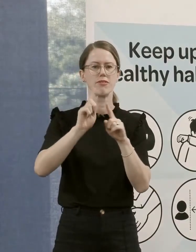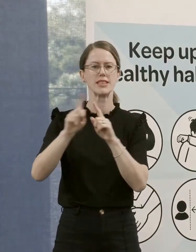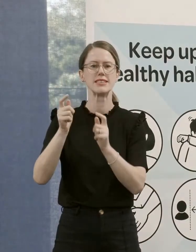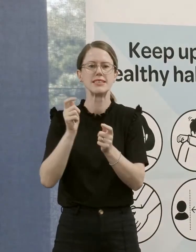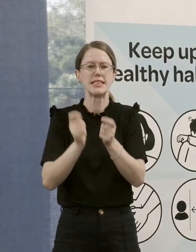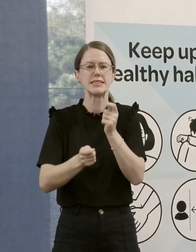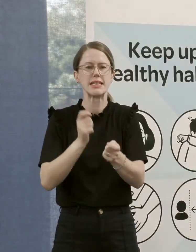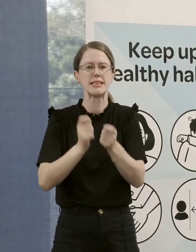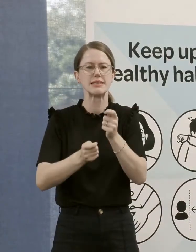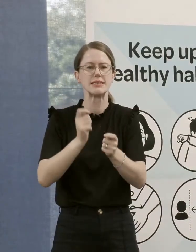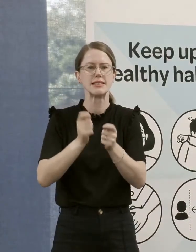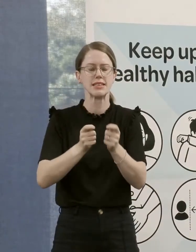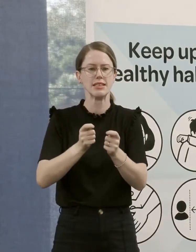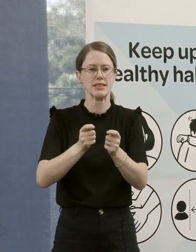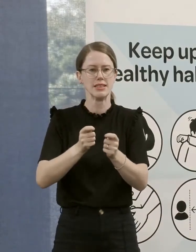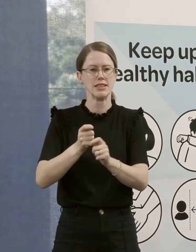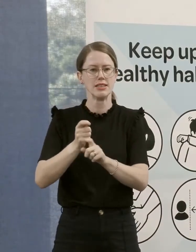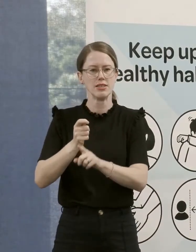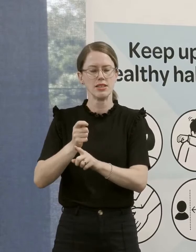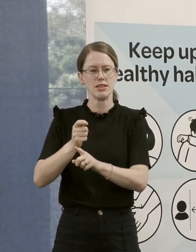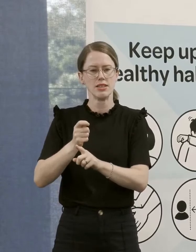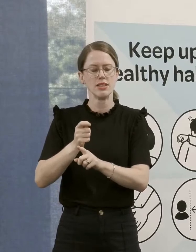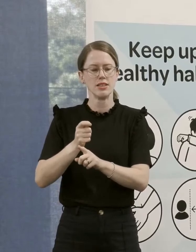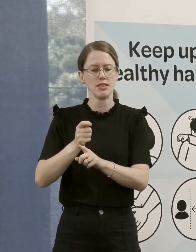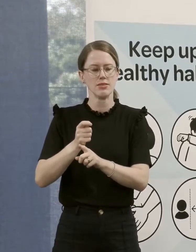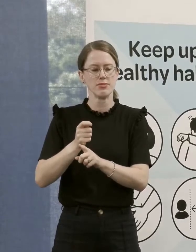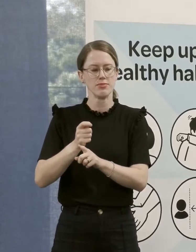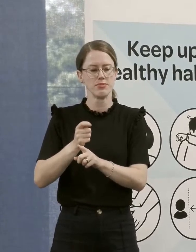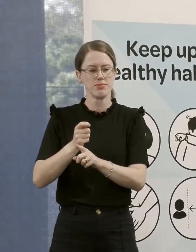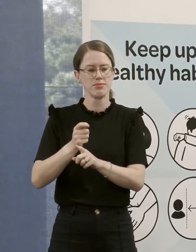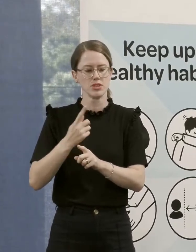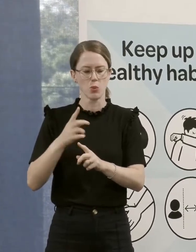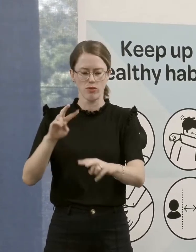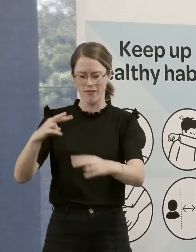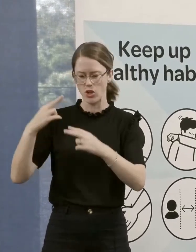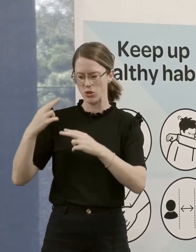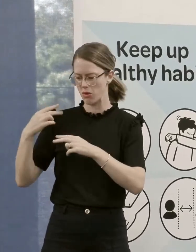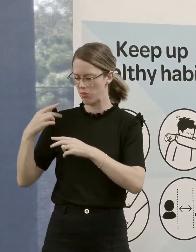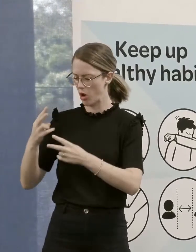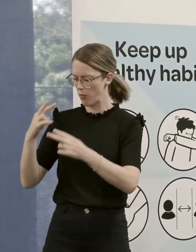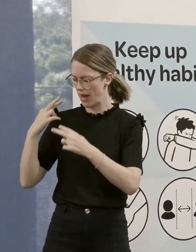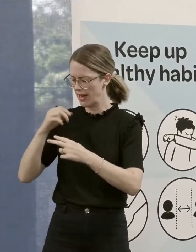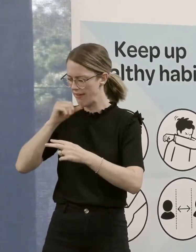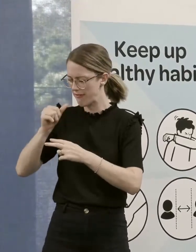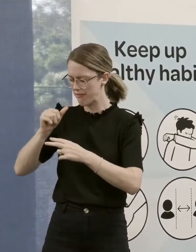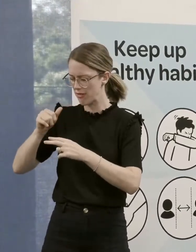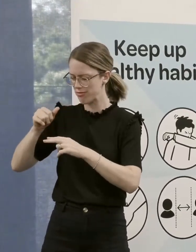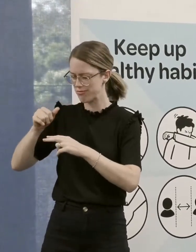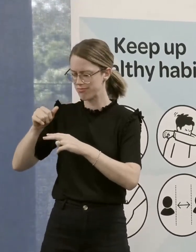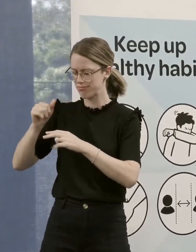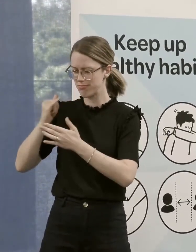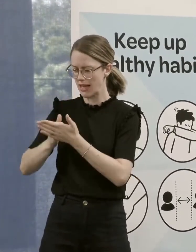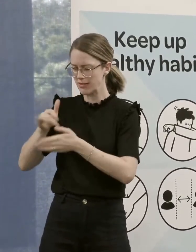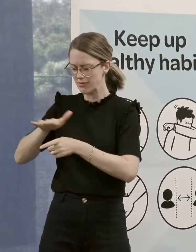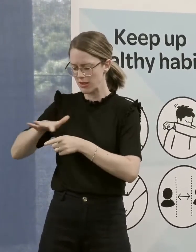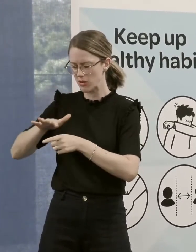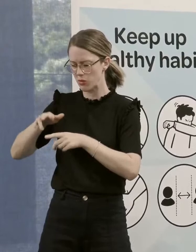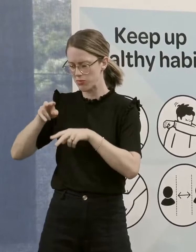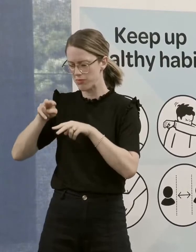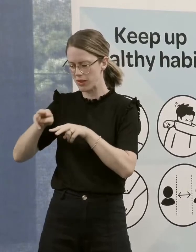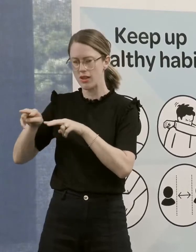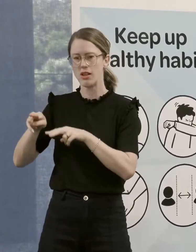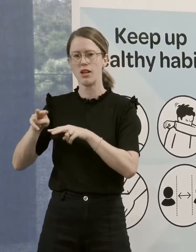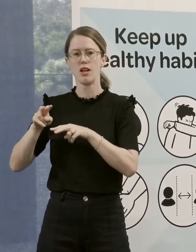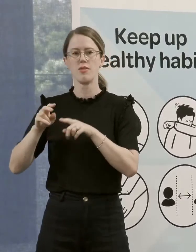we've reviewed our ongoing response, particularly when things haven't gone as they should have. And in March, I commissioned a review to look